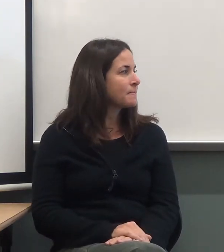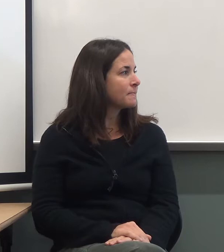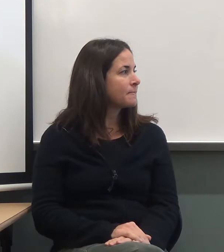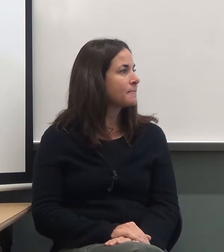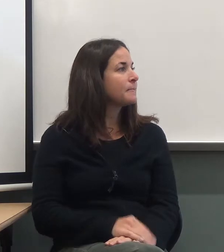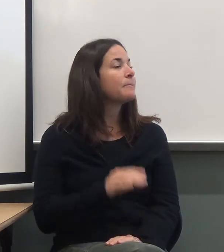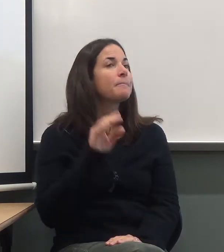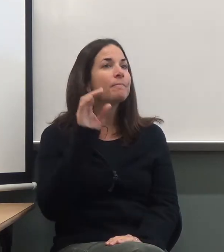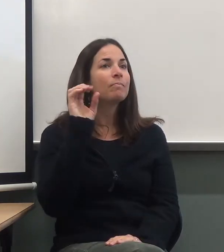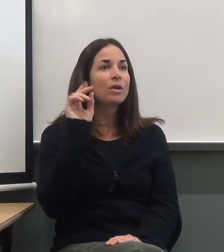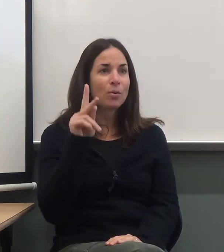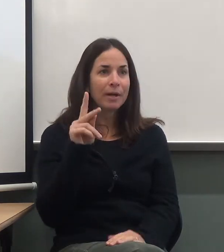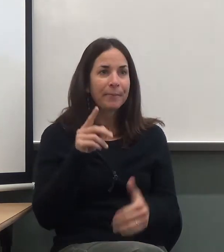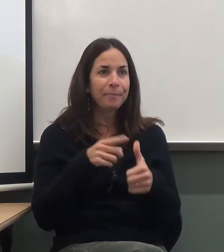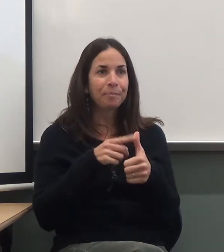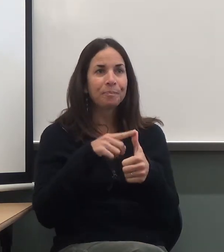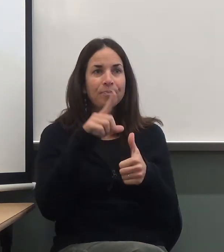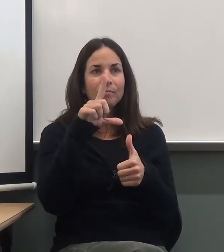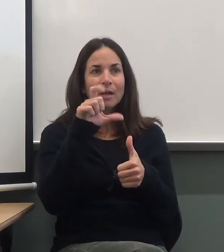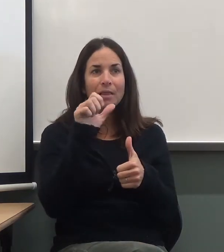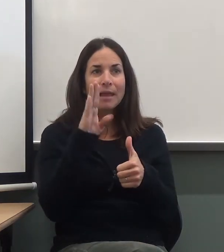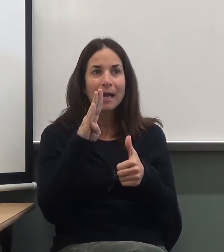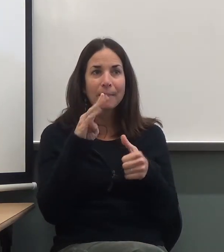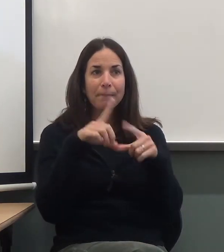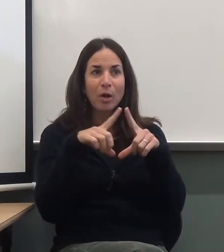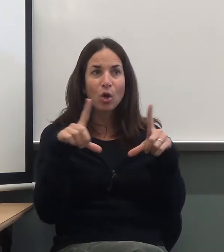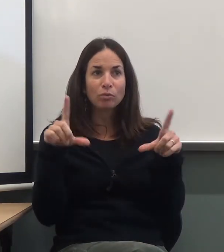So let's talk about lab cards. Does anybody have a finished lab card that they have yet to submit?